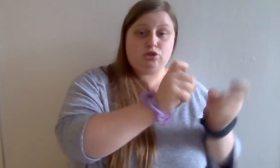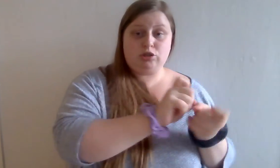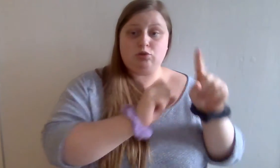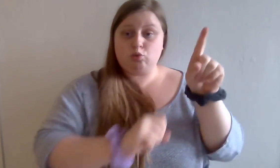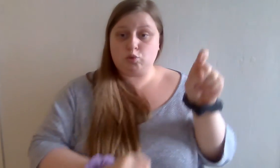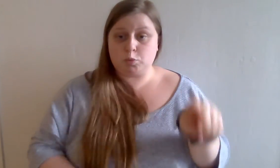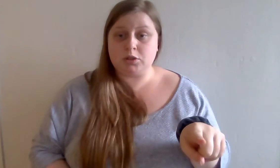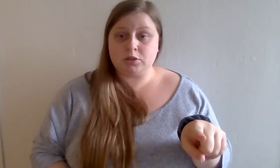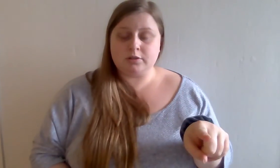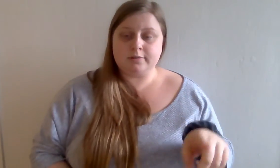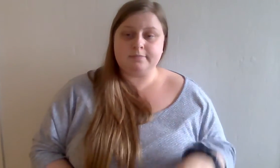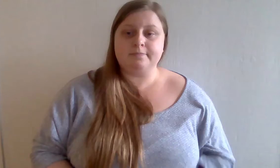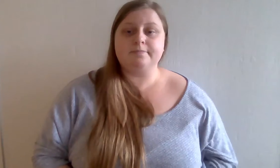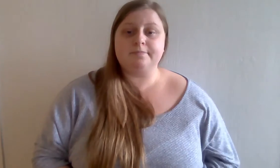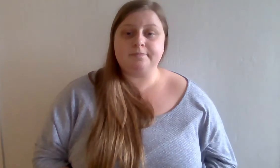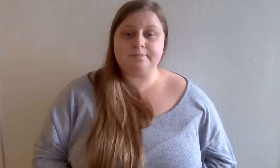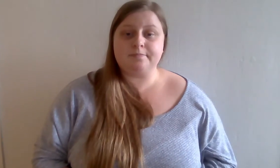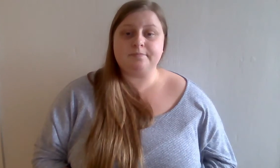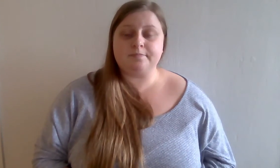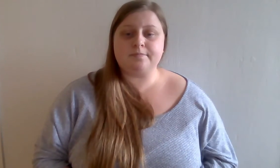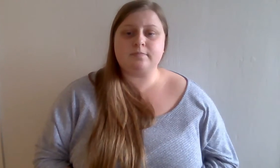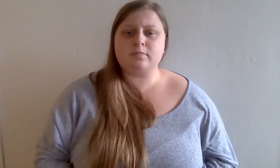from a sentence into a question.